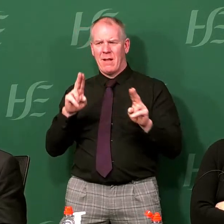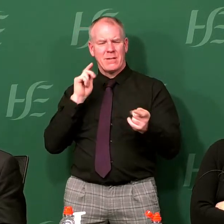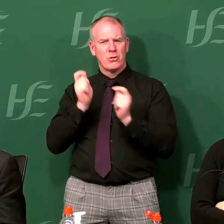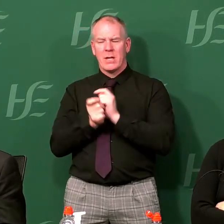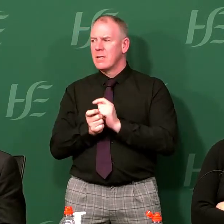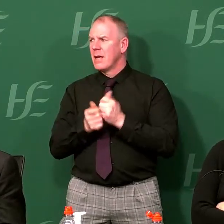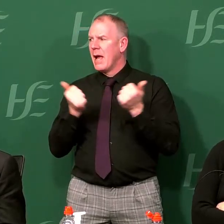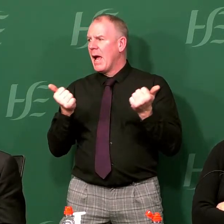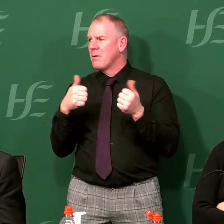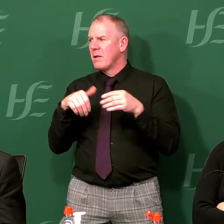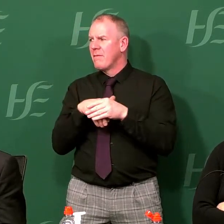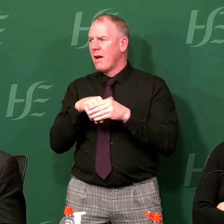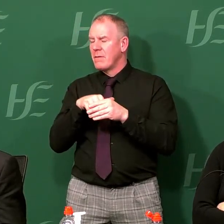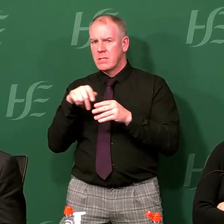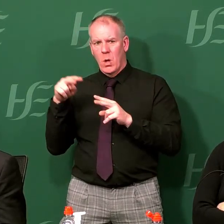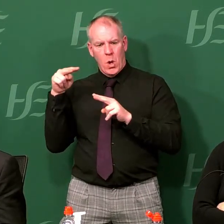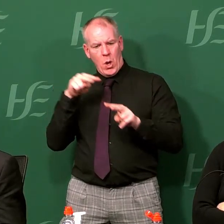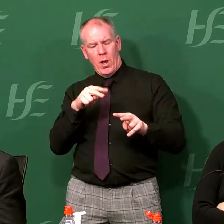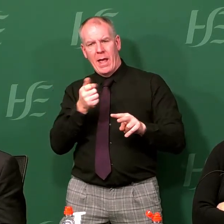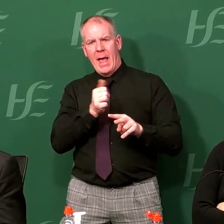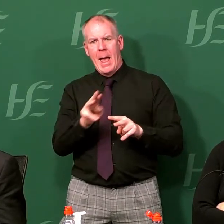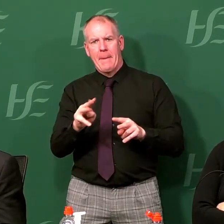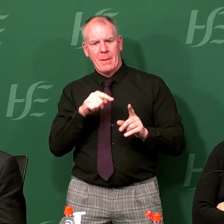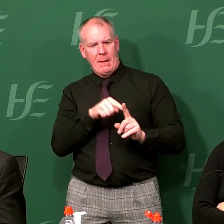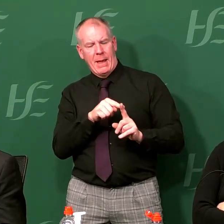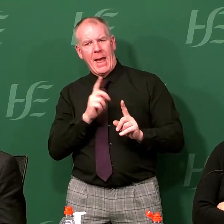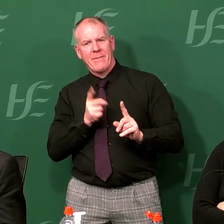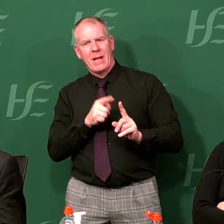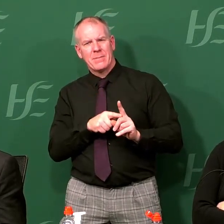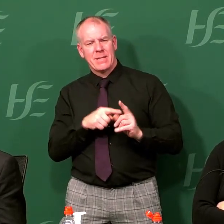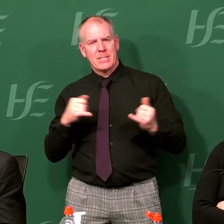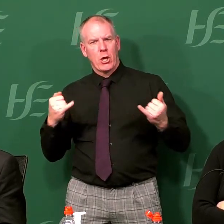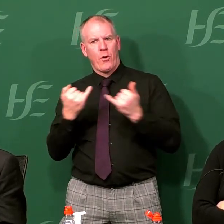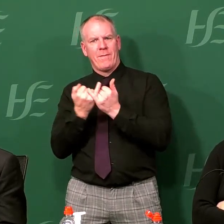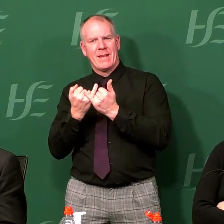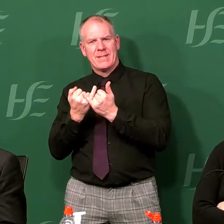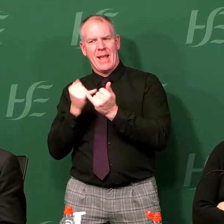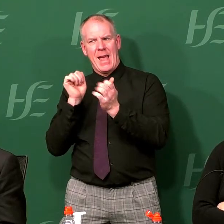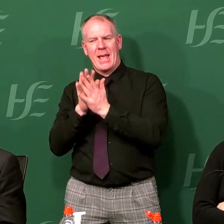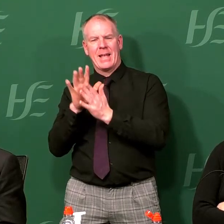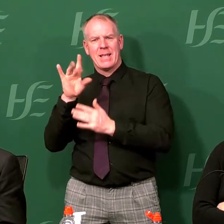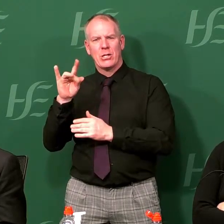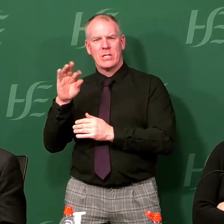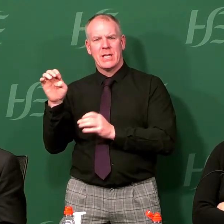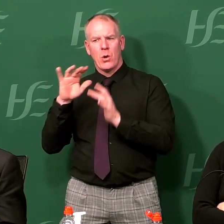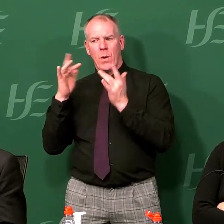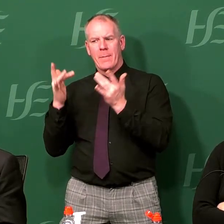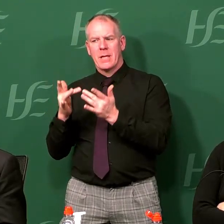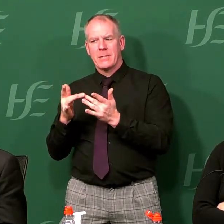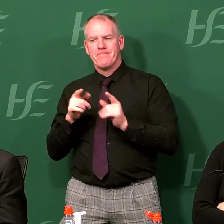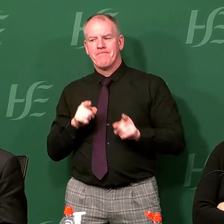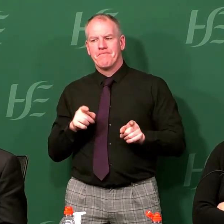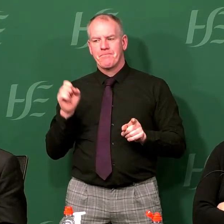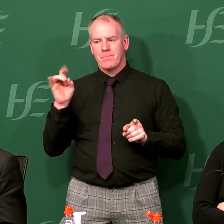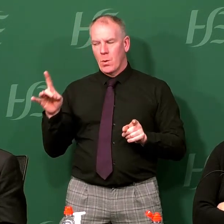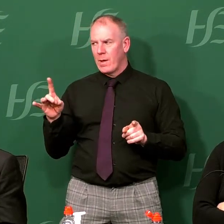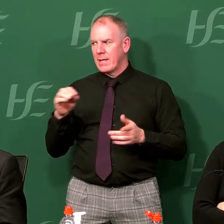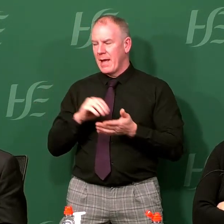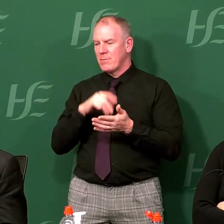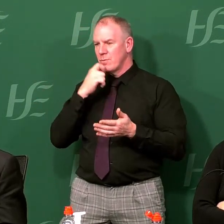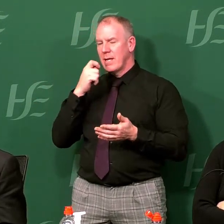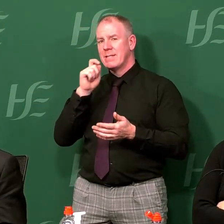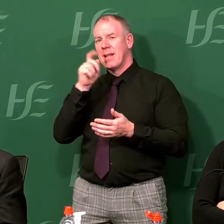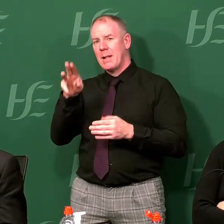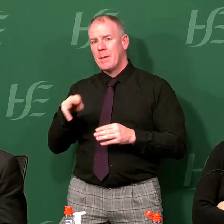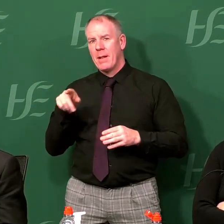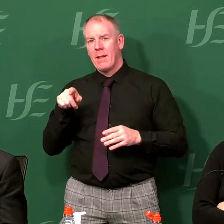suppose anybody who's in that situation might turn to the app for advice. So it is conflicting with what you're getting on the HC website. Okay, well, what I would say, and just urge